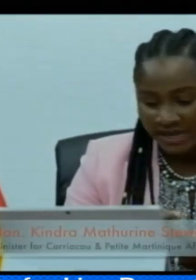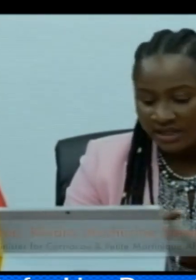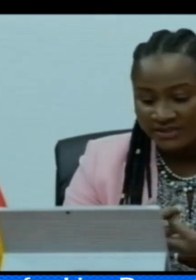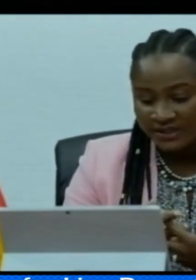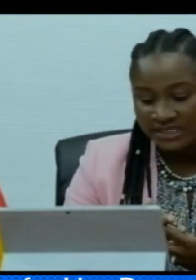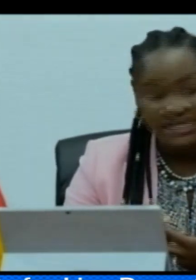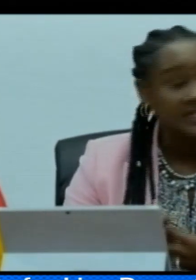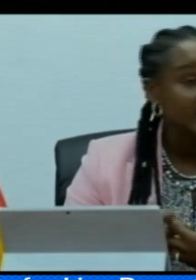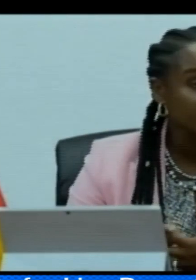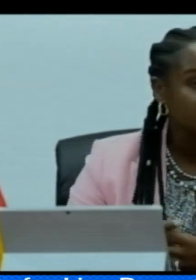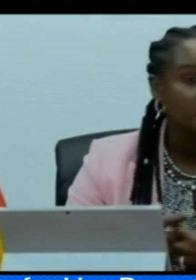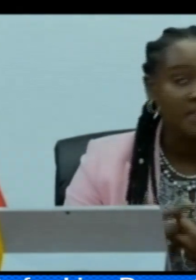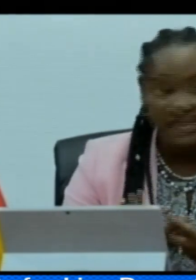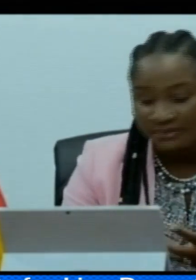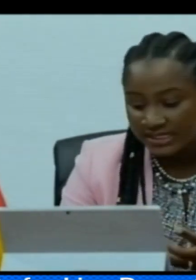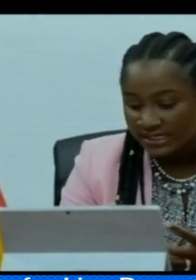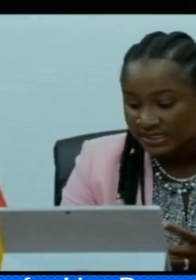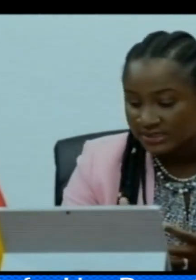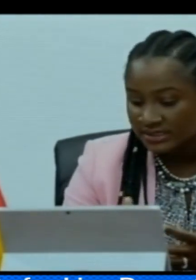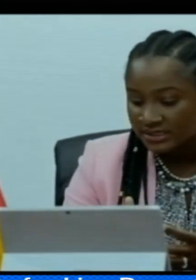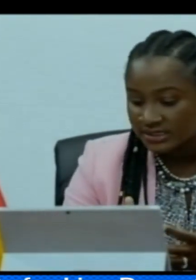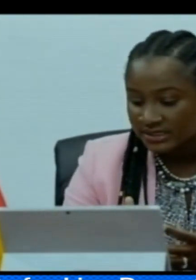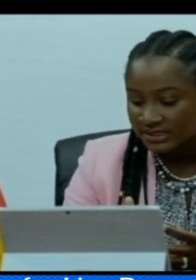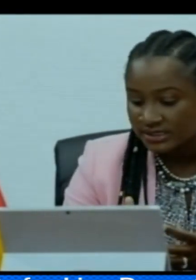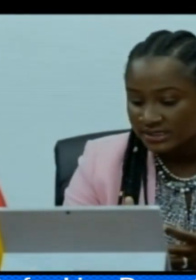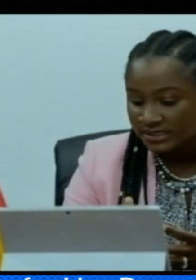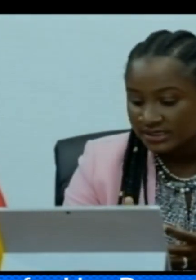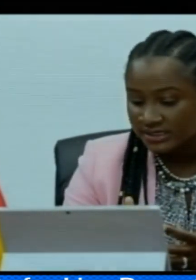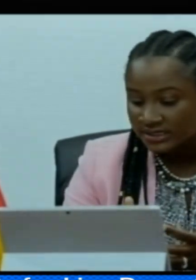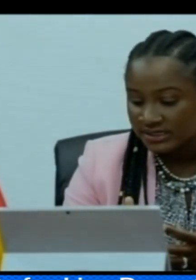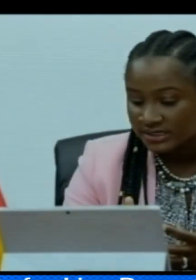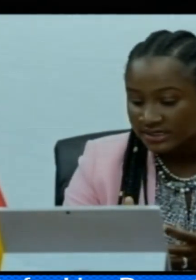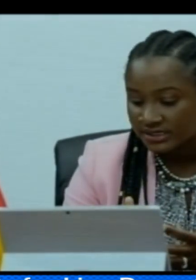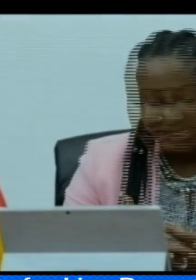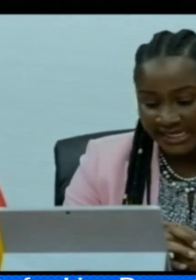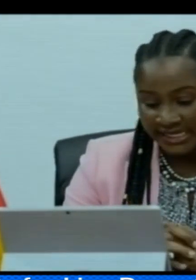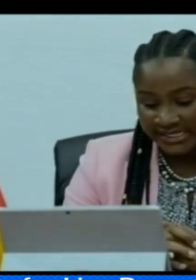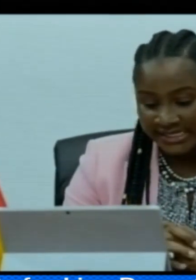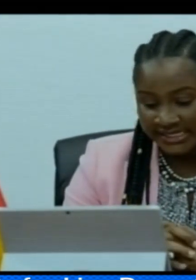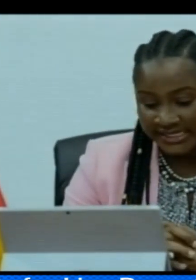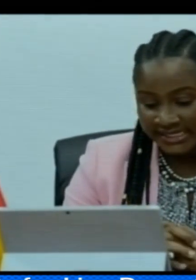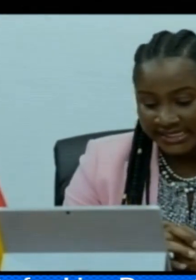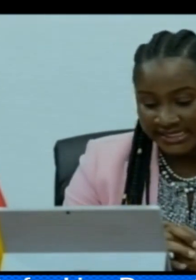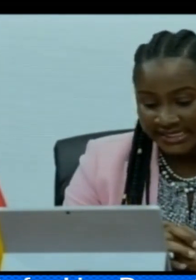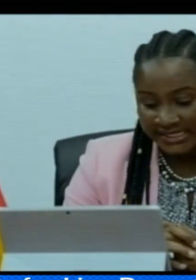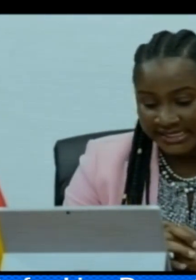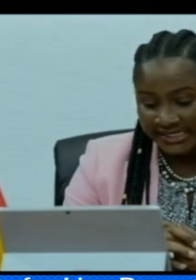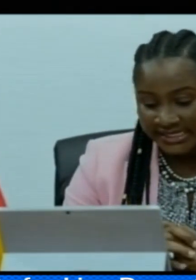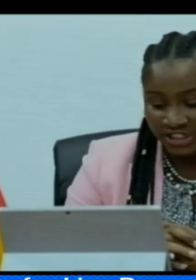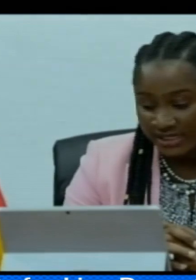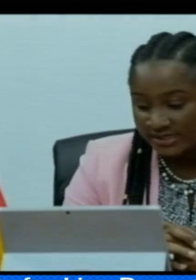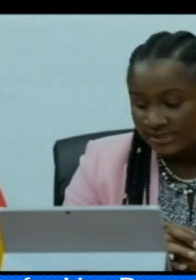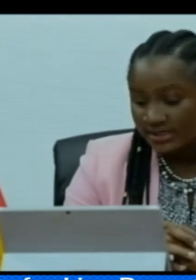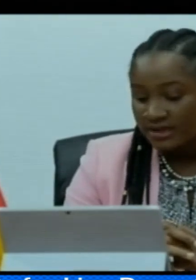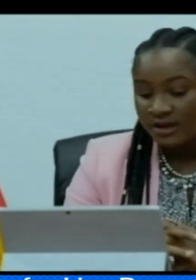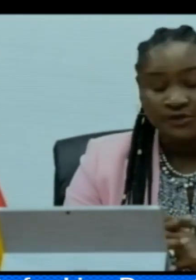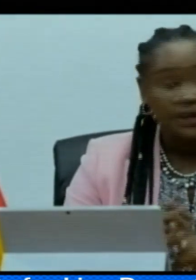I convened and held many meetings, with the most recent one being yesterday, with our health